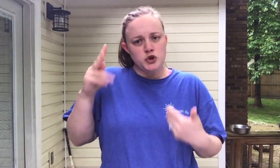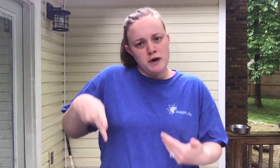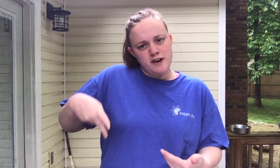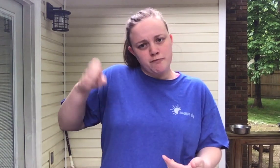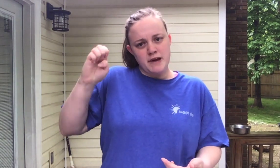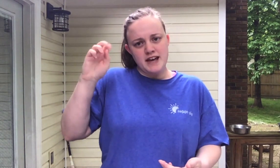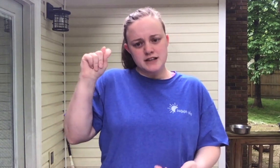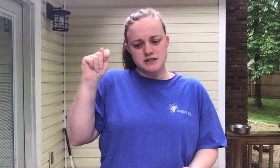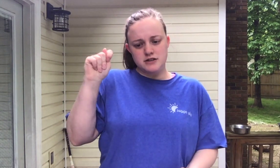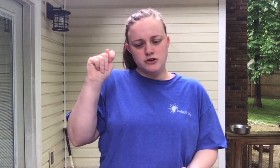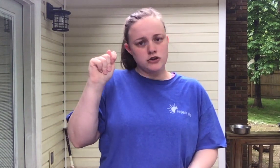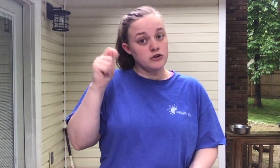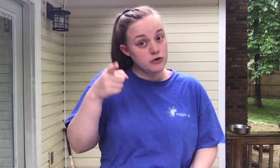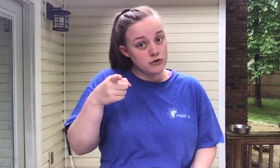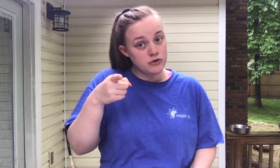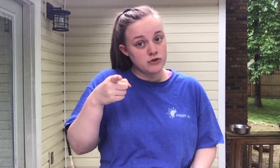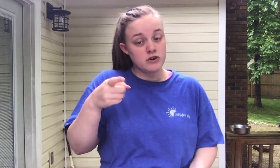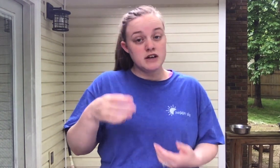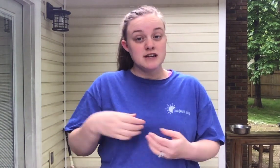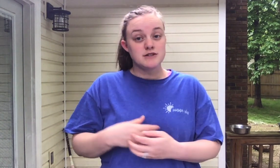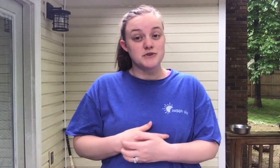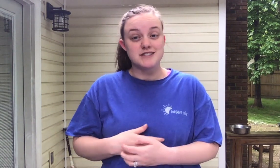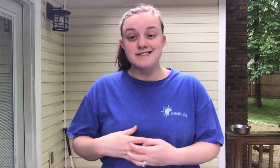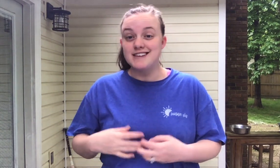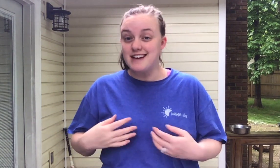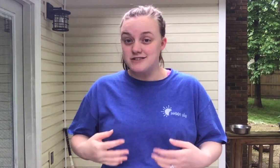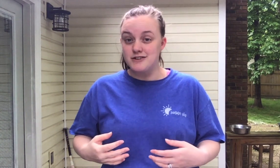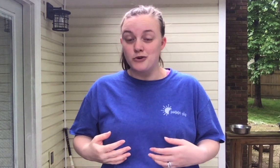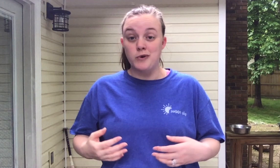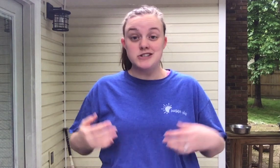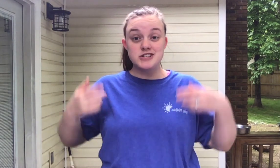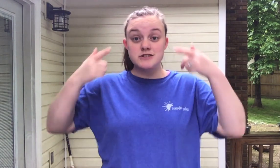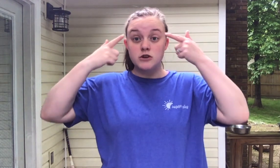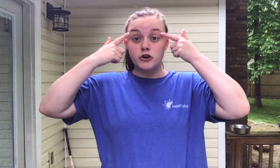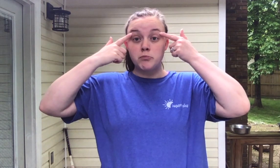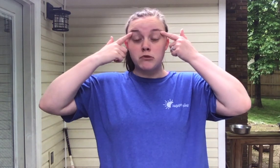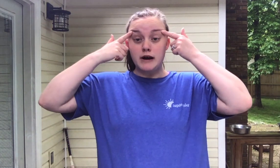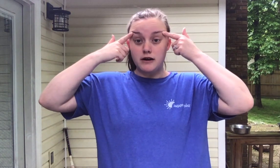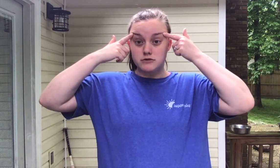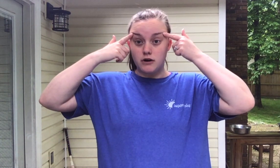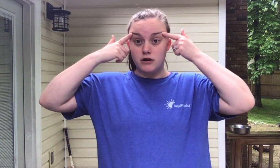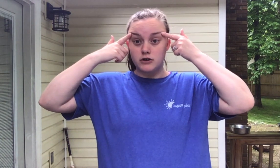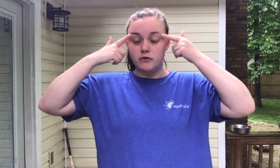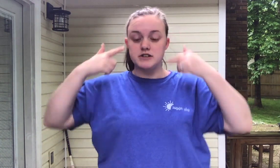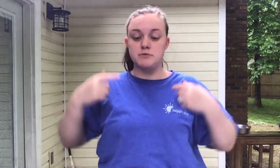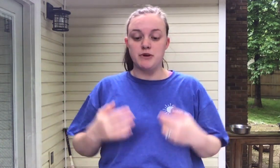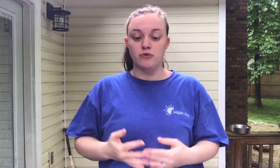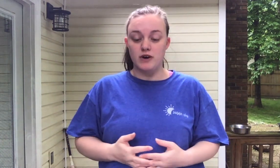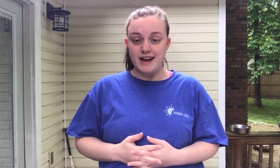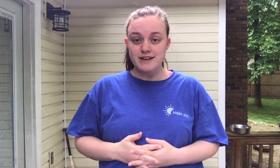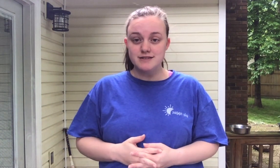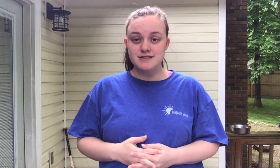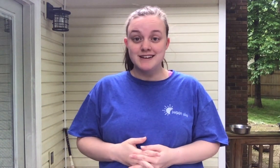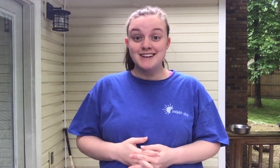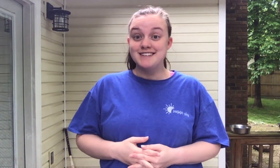have pet? You? So this is a yes or no question, so your brows are going to be raised.